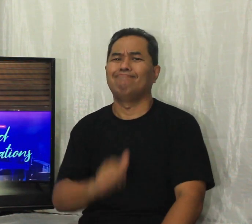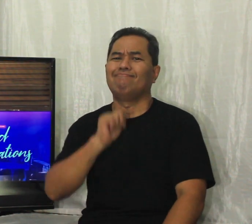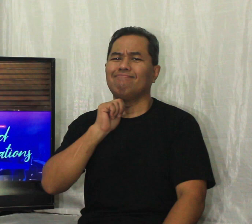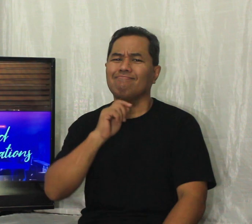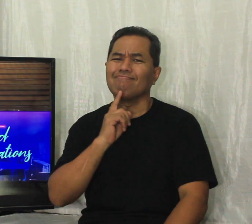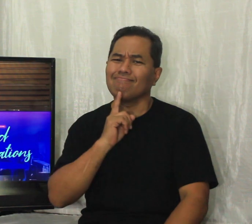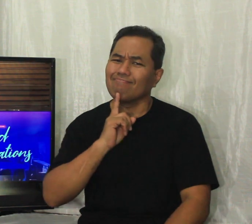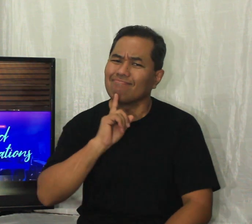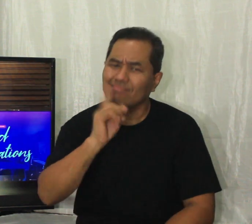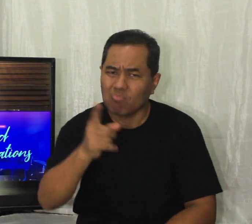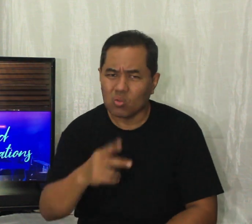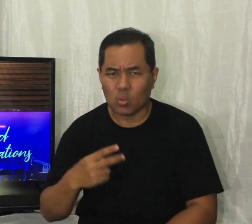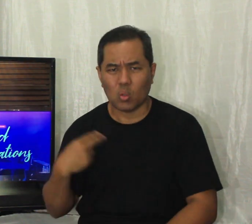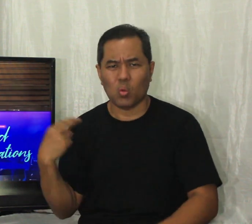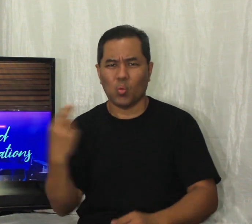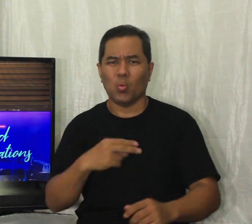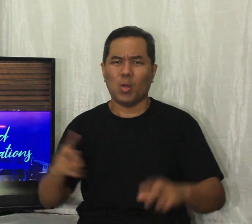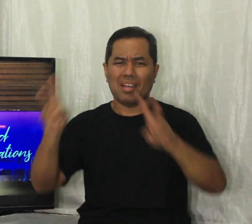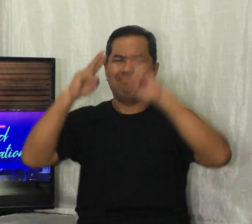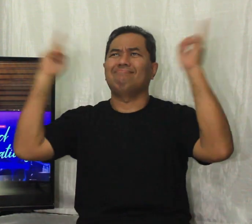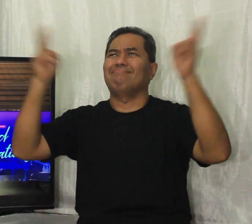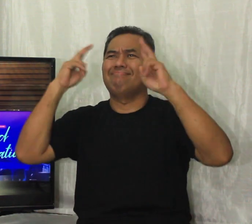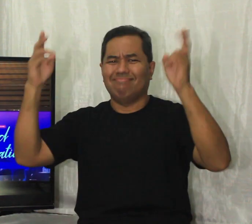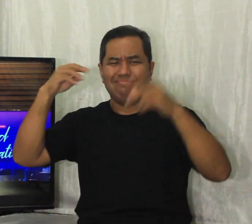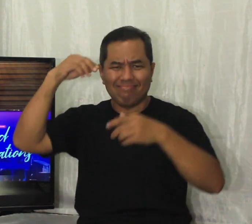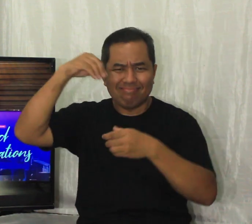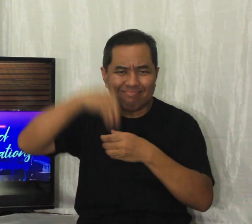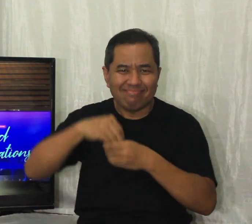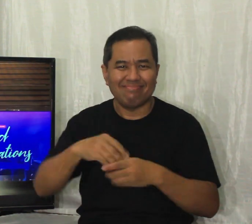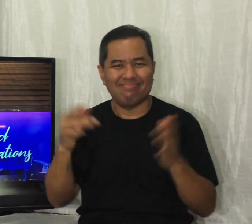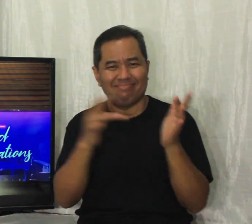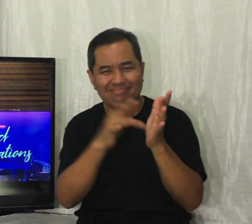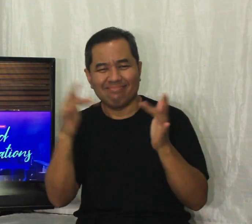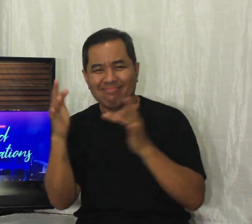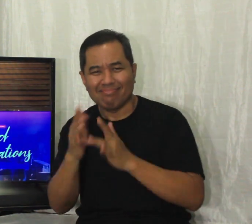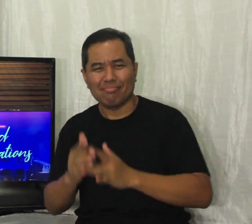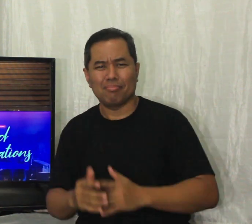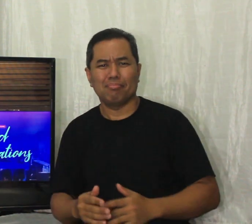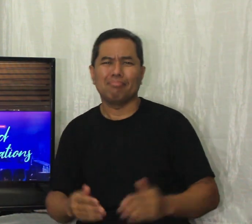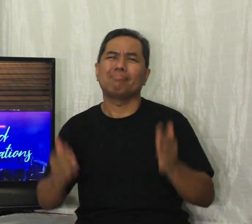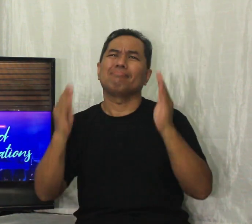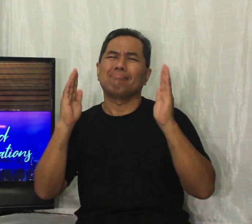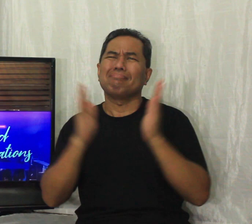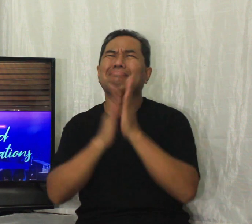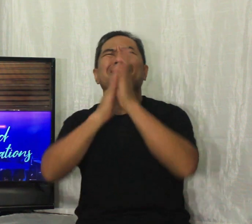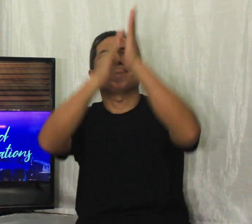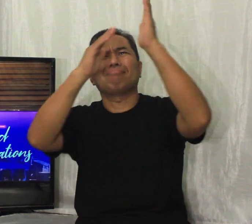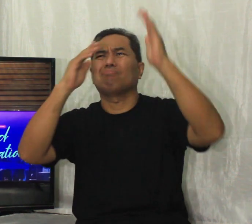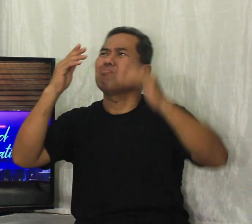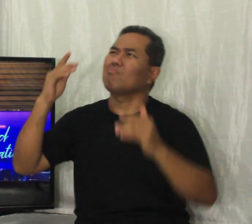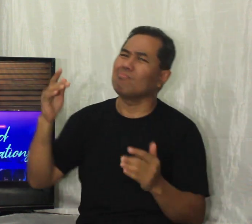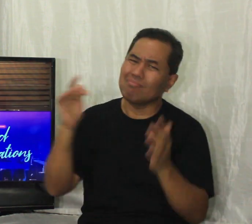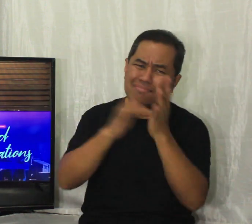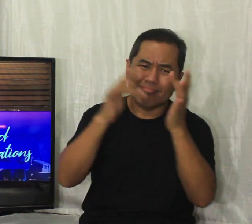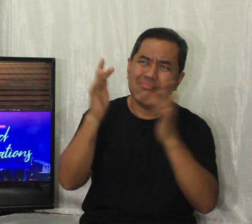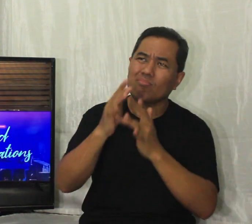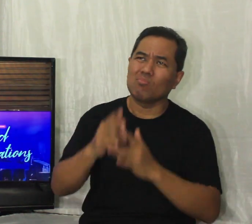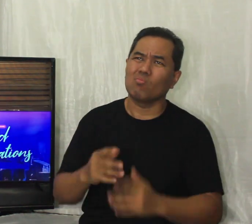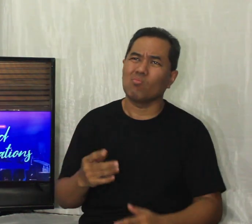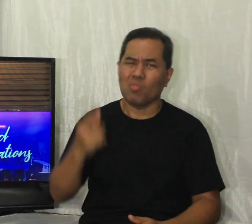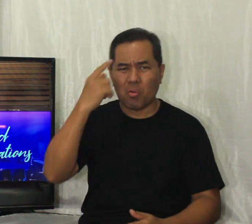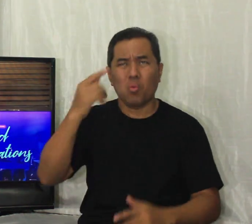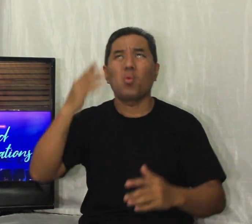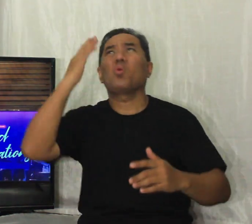Indeed, we are victorious in Jesus. Praise Jesus for his presence that is before us,